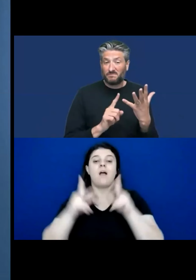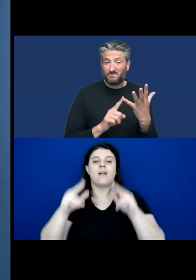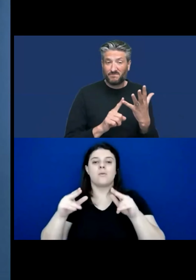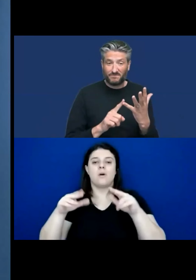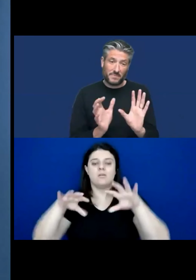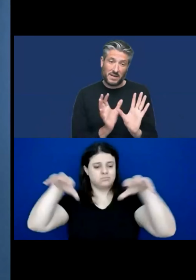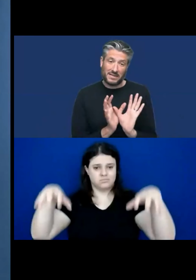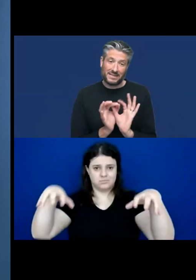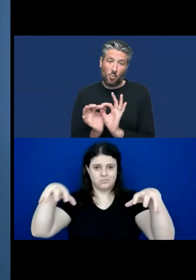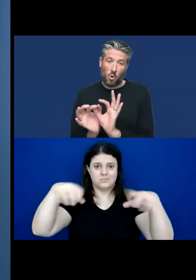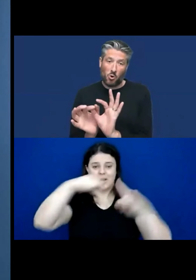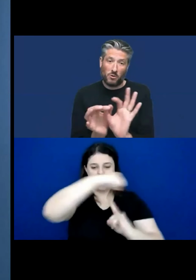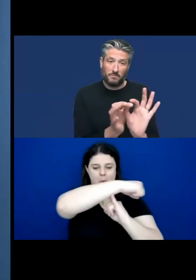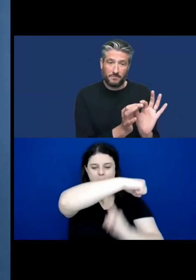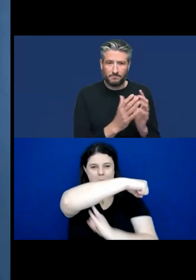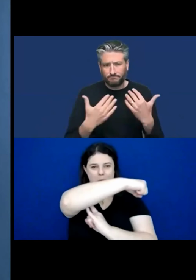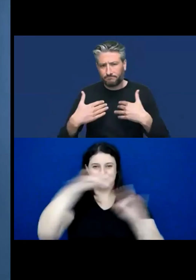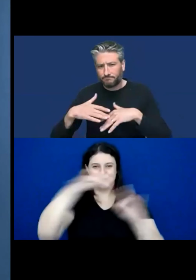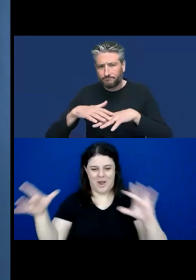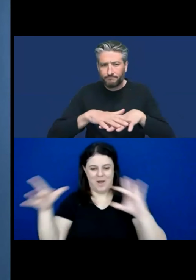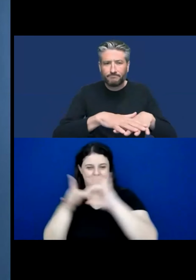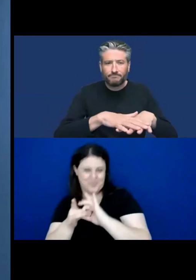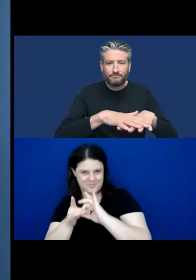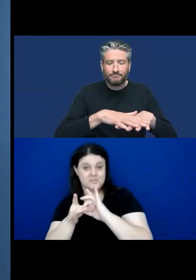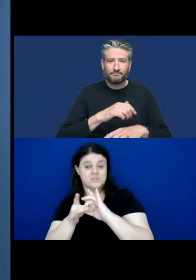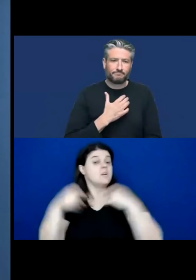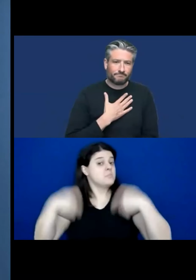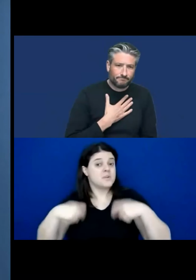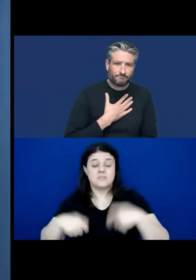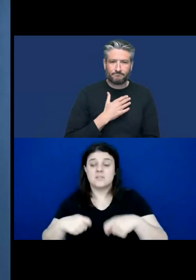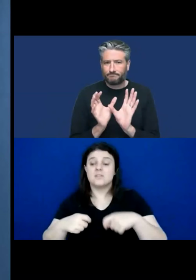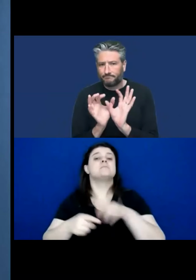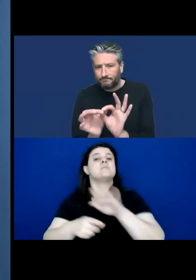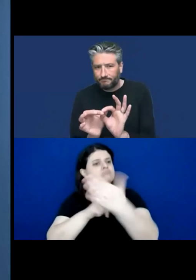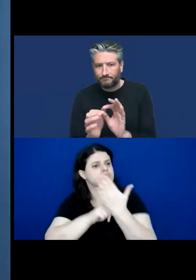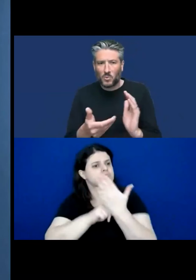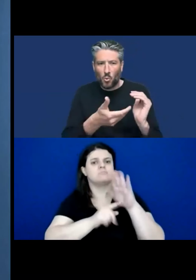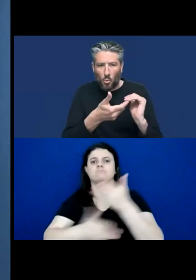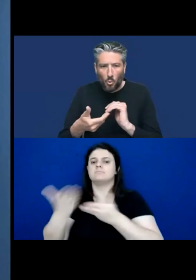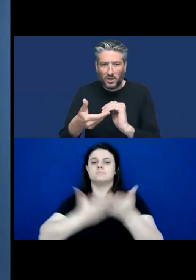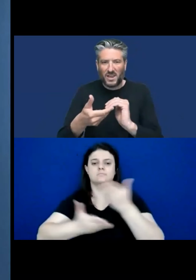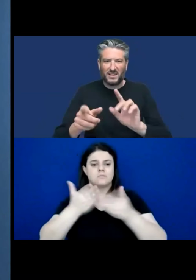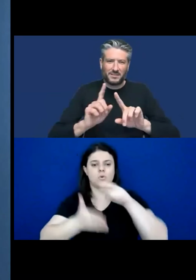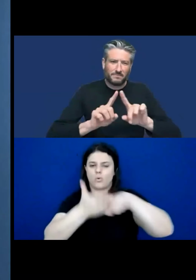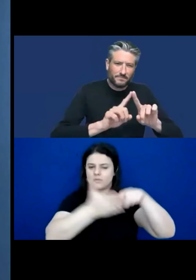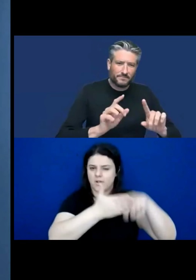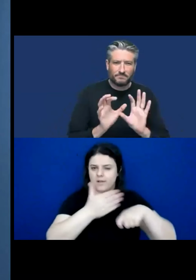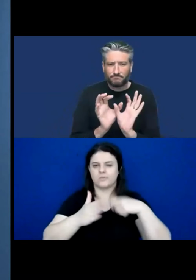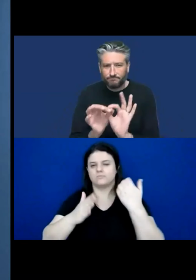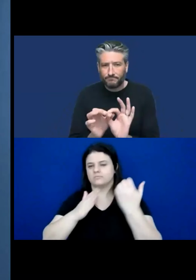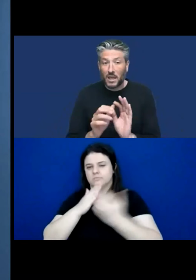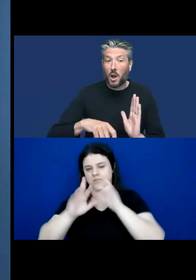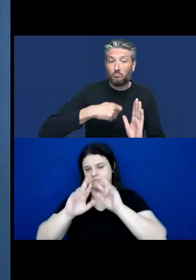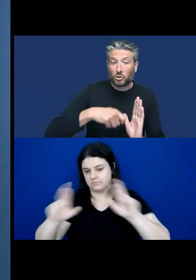different organizations. We have signed different collaboration contracts with different organizations. For